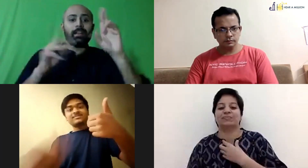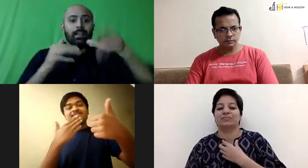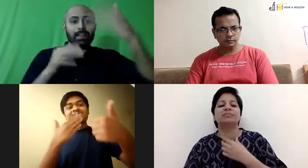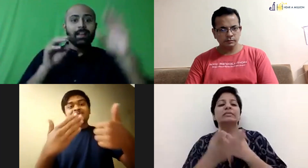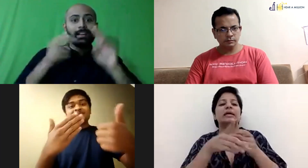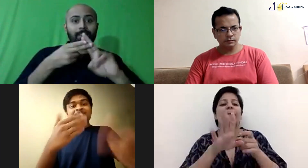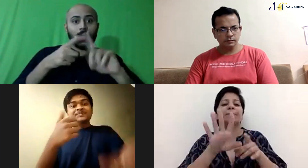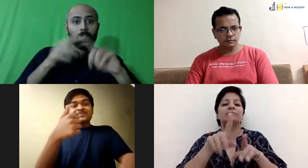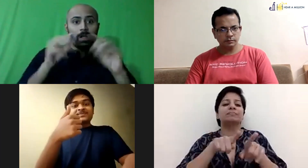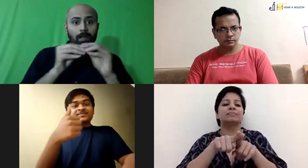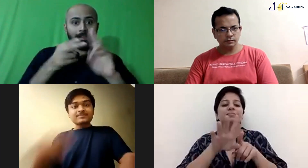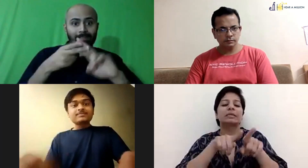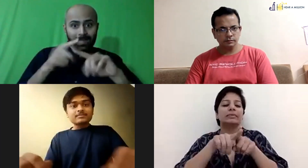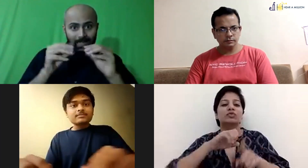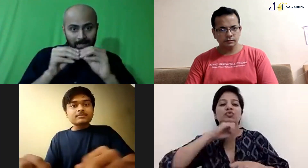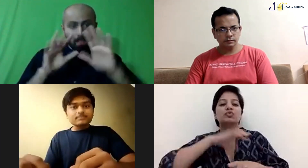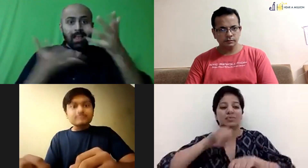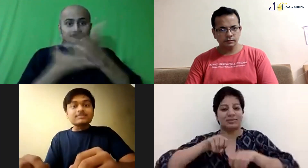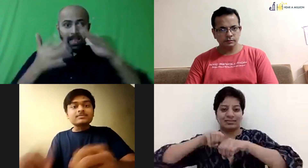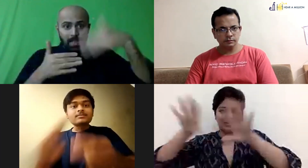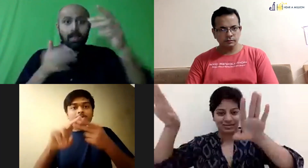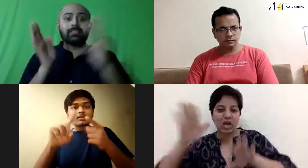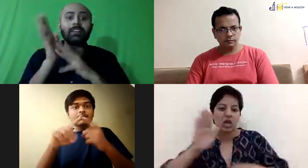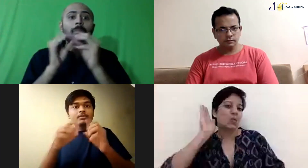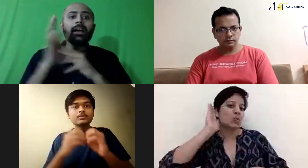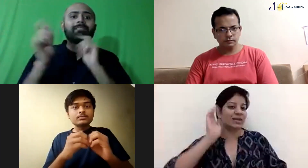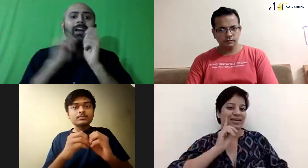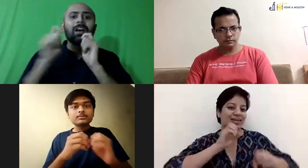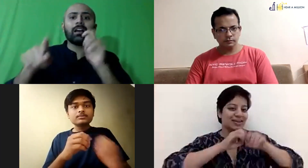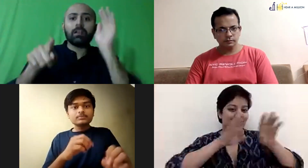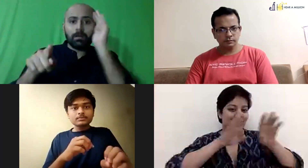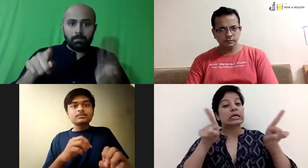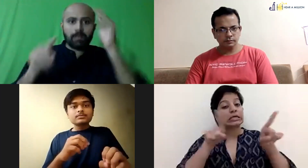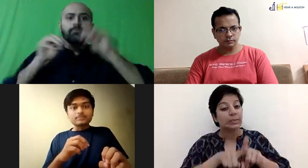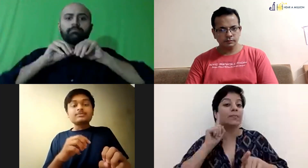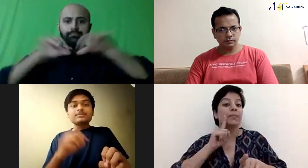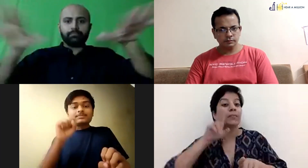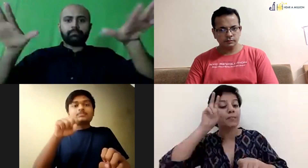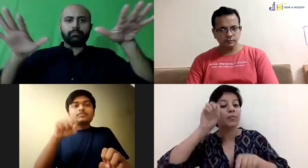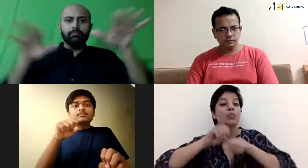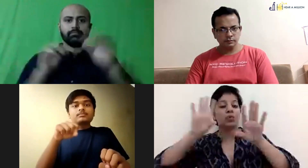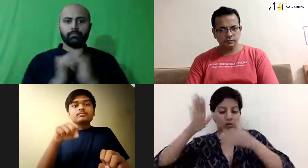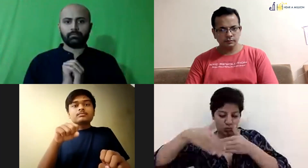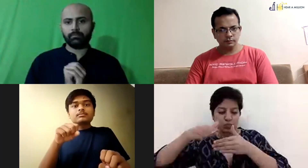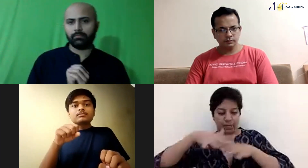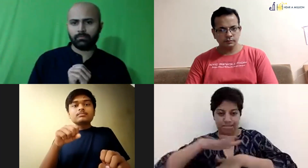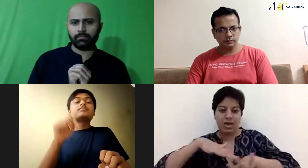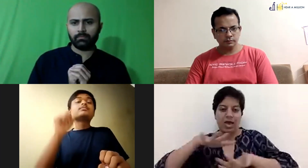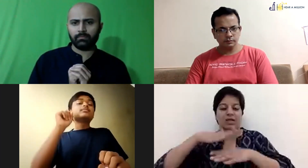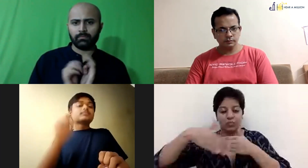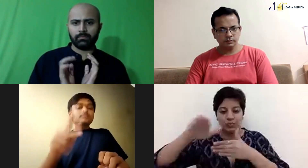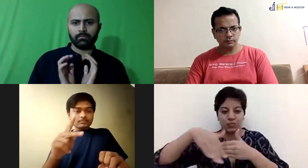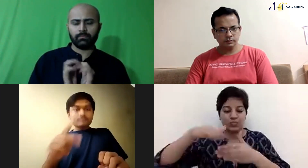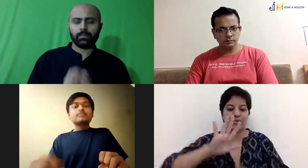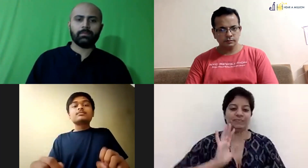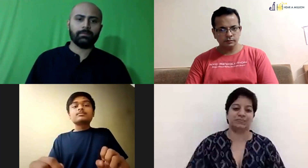the update. Okay, great. So in Feb, maybe she will have a discussion. In Feb and March, she will